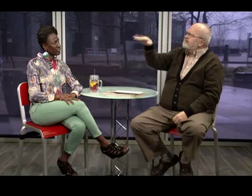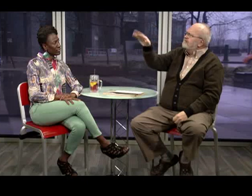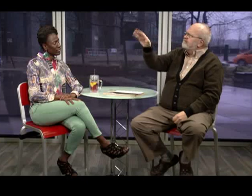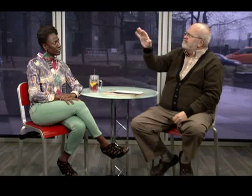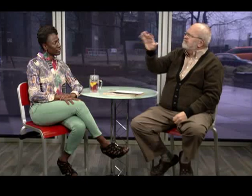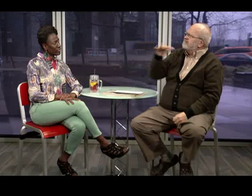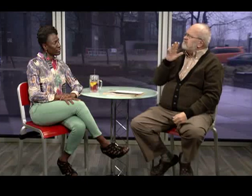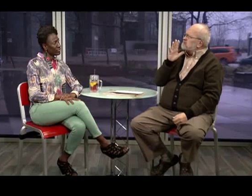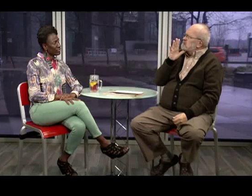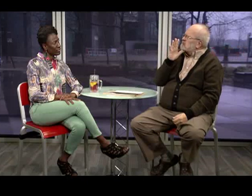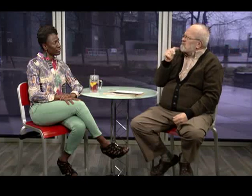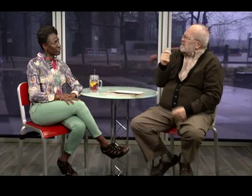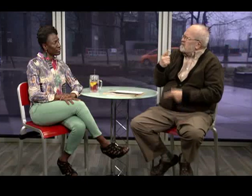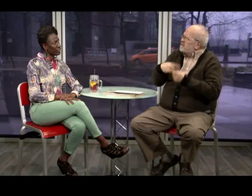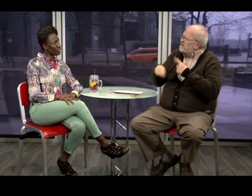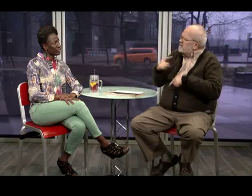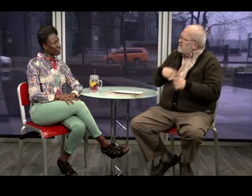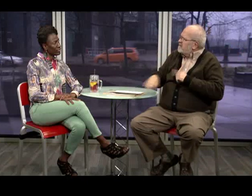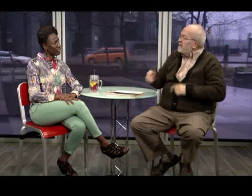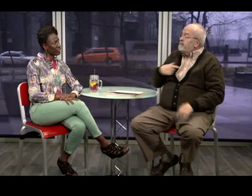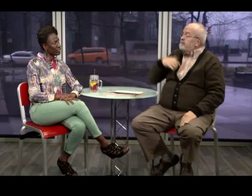I had talked with my mom, I guess